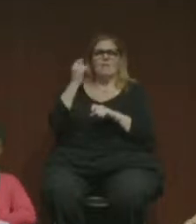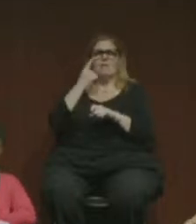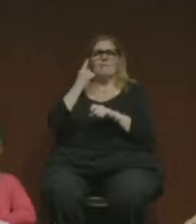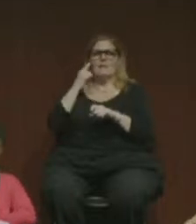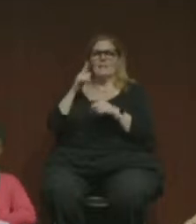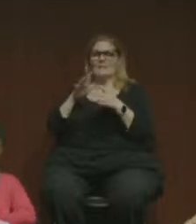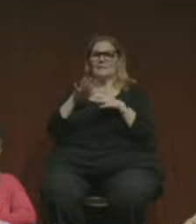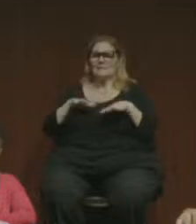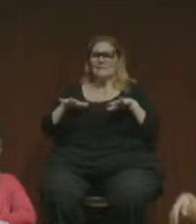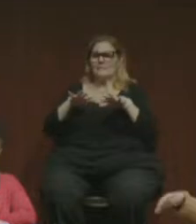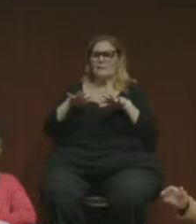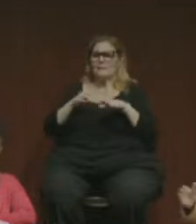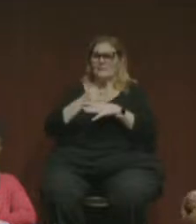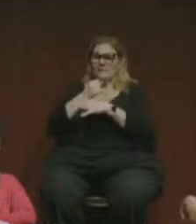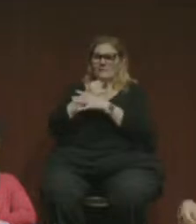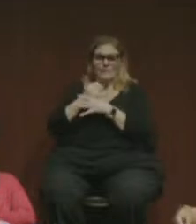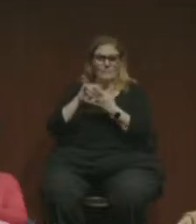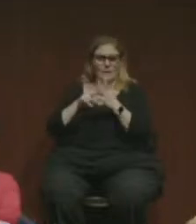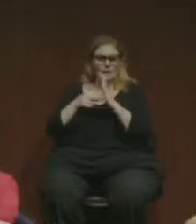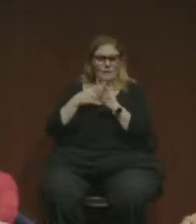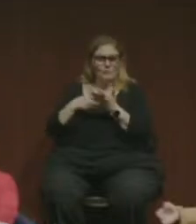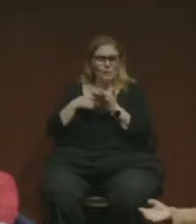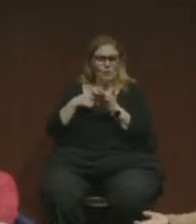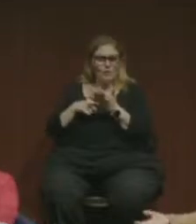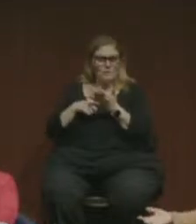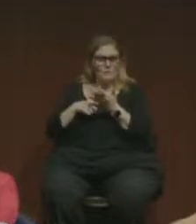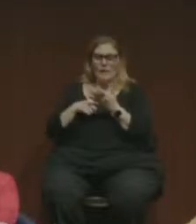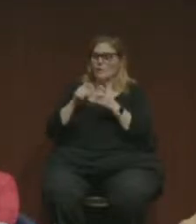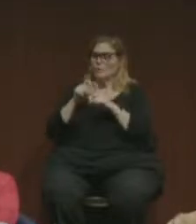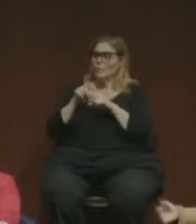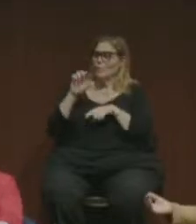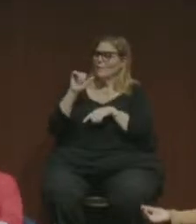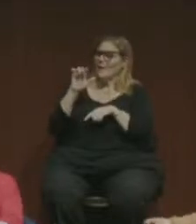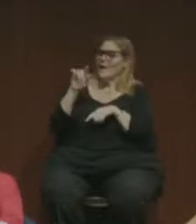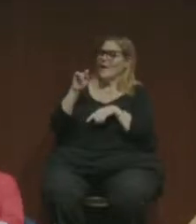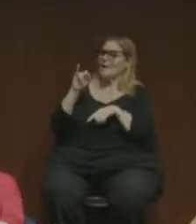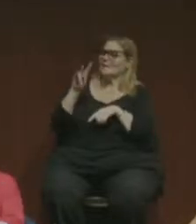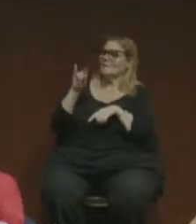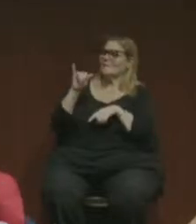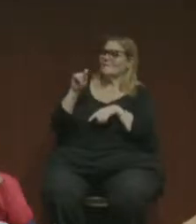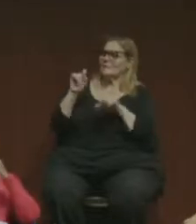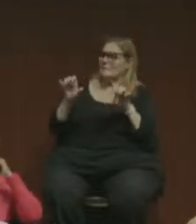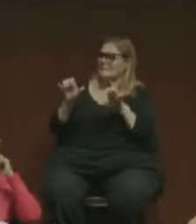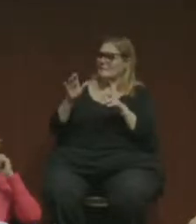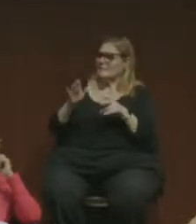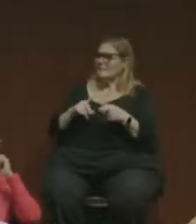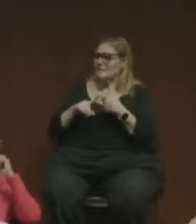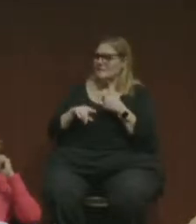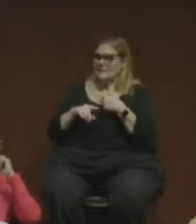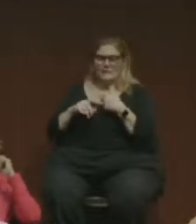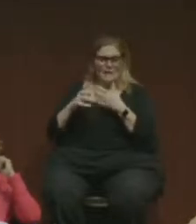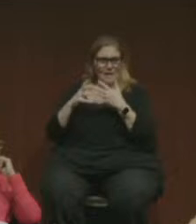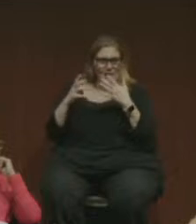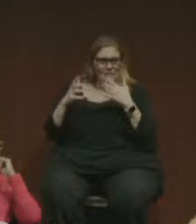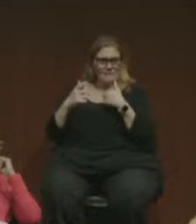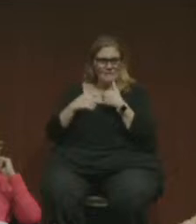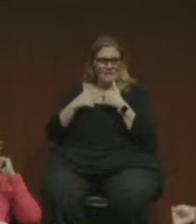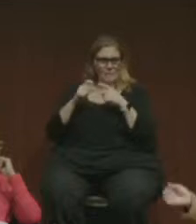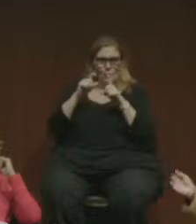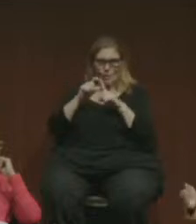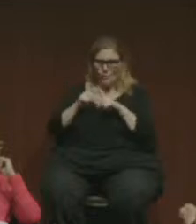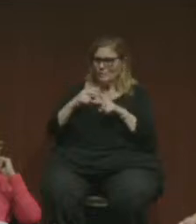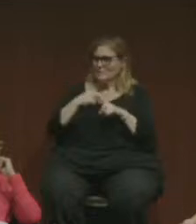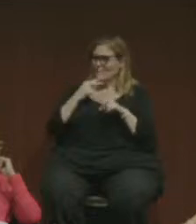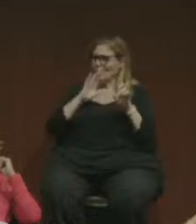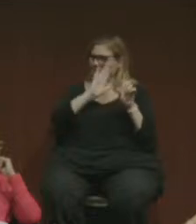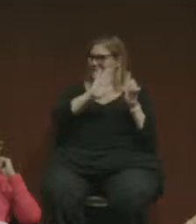spaces of intervention. So you've talked about your work with activists. Keisha-Khan, you gave up a significant portion of your time to share their words and their